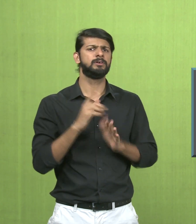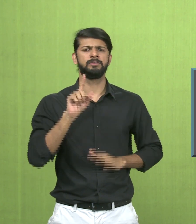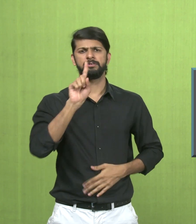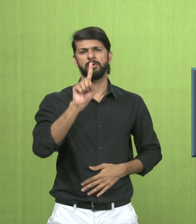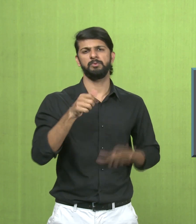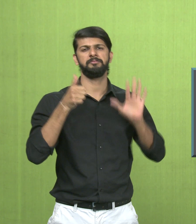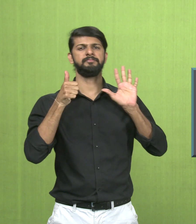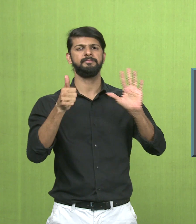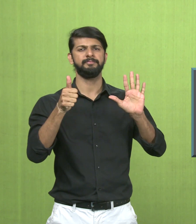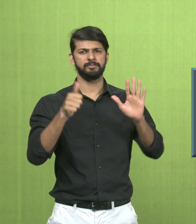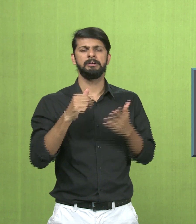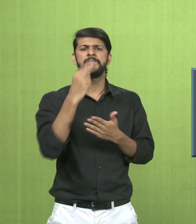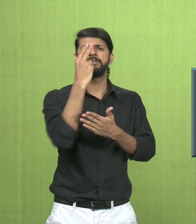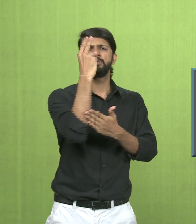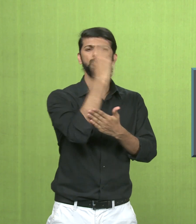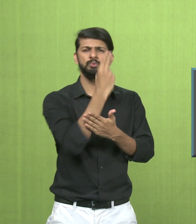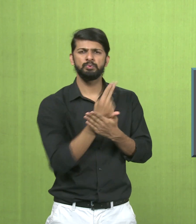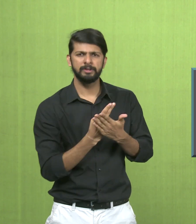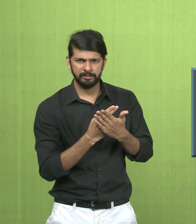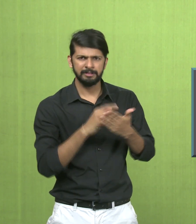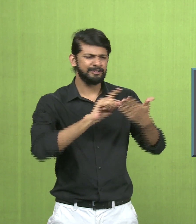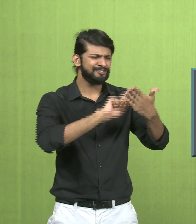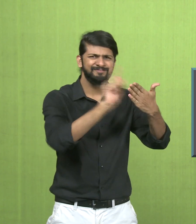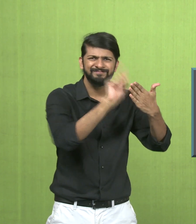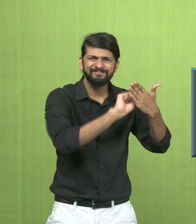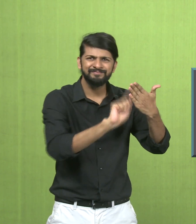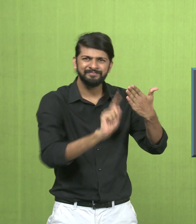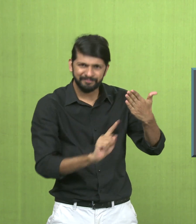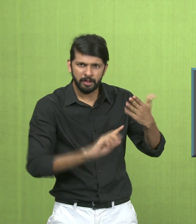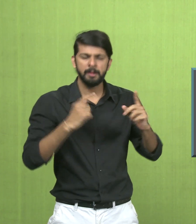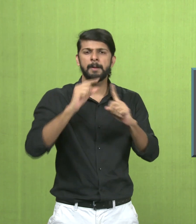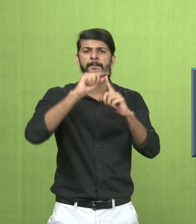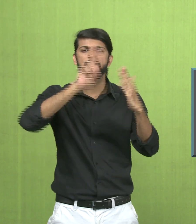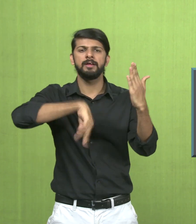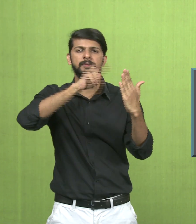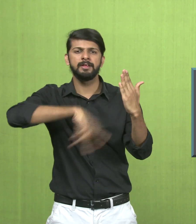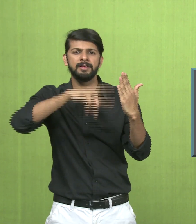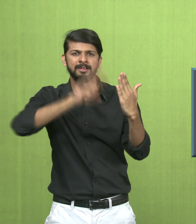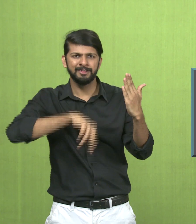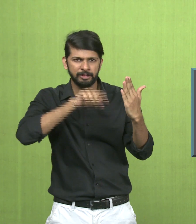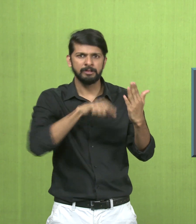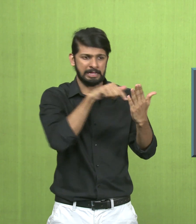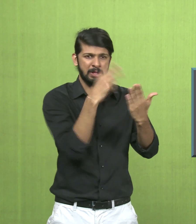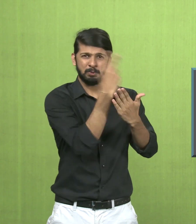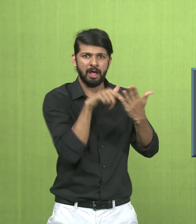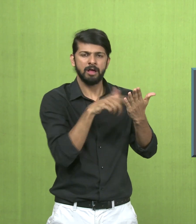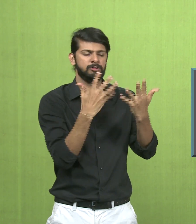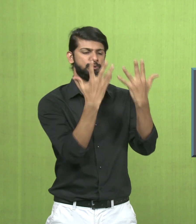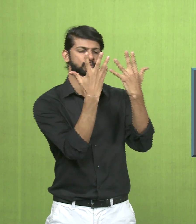This is lesson number 16, Drawing and Painting with Dry Medium,